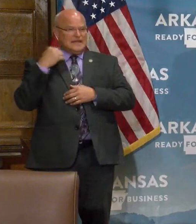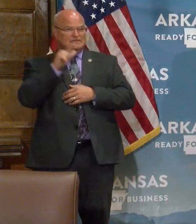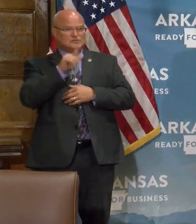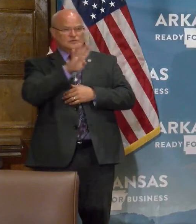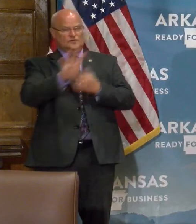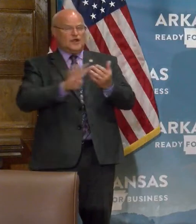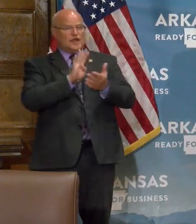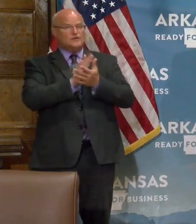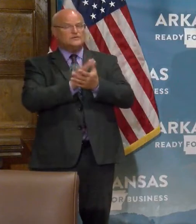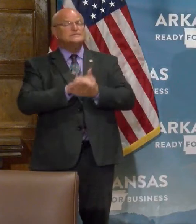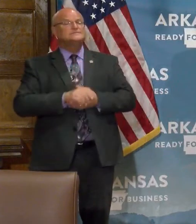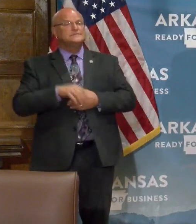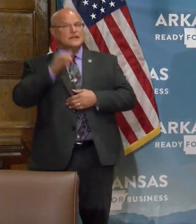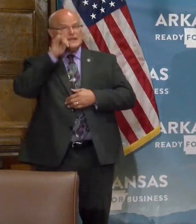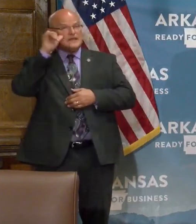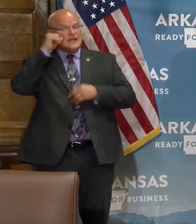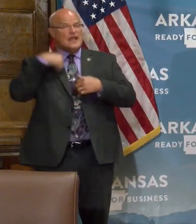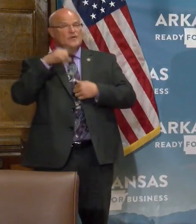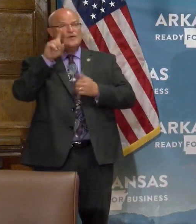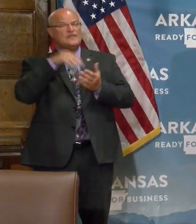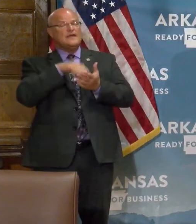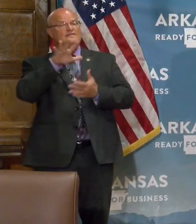hours. Yesterday we had